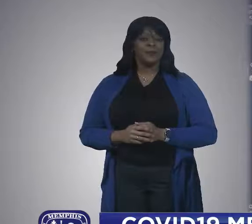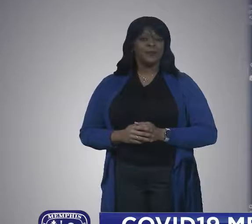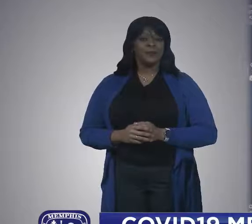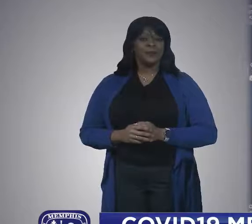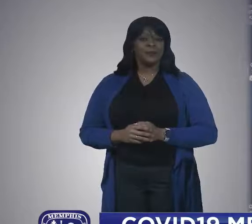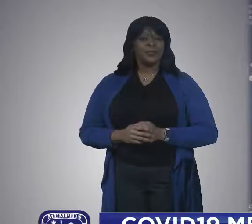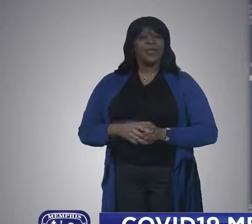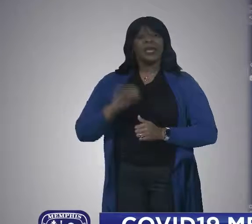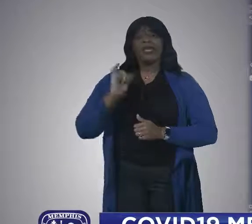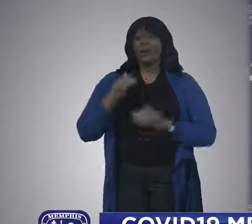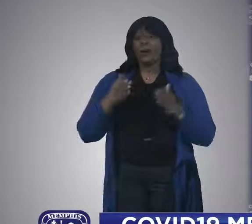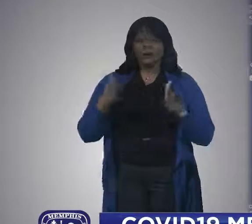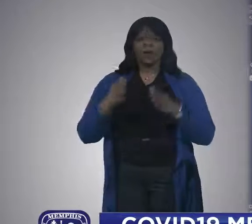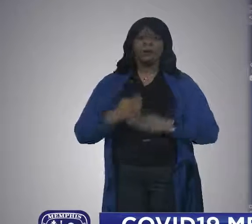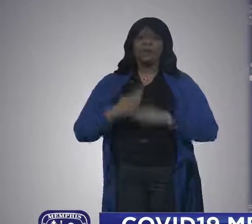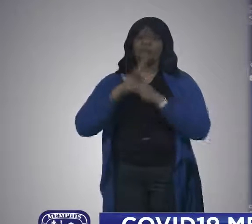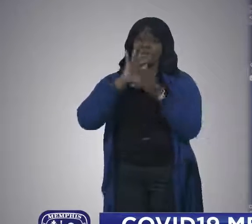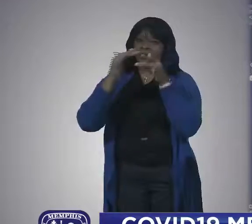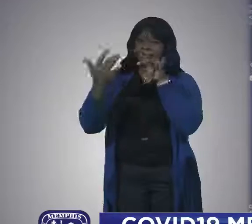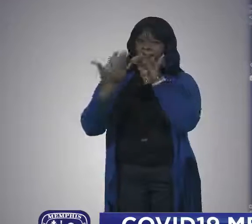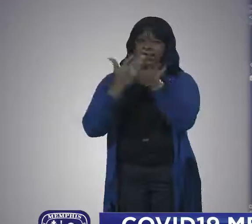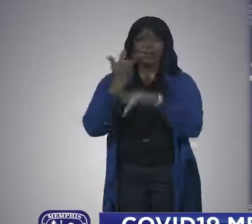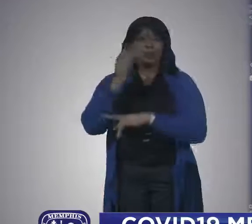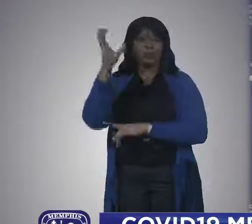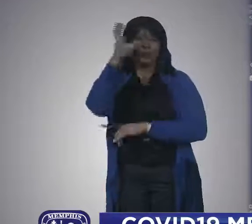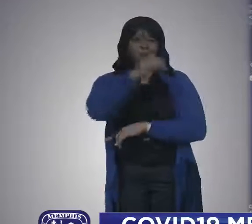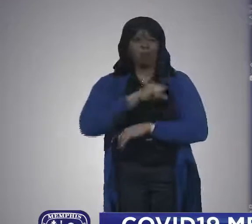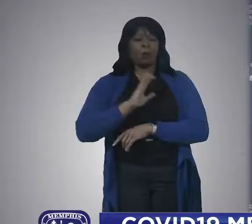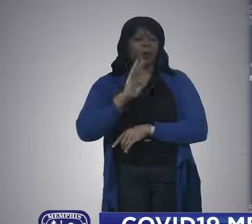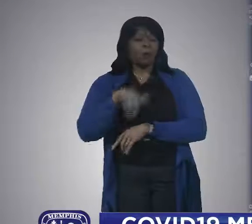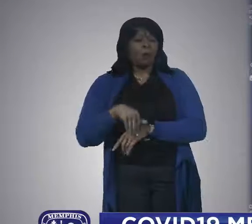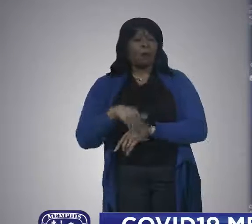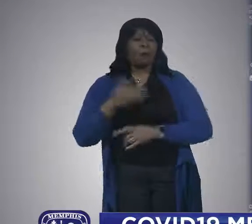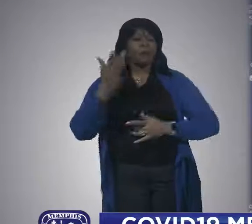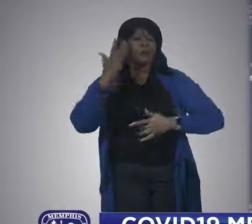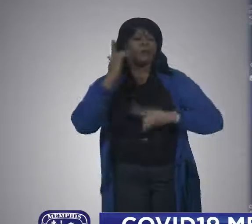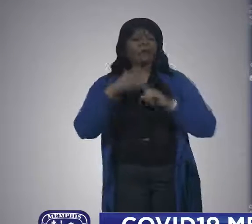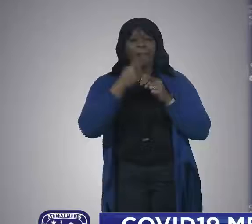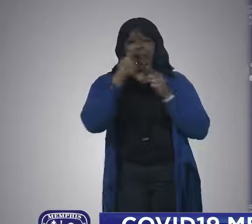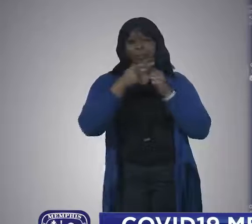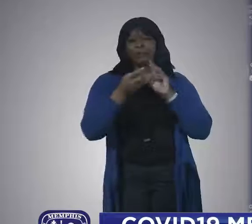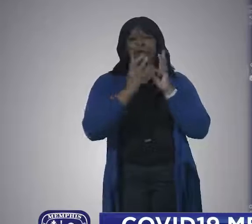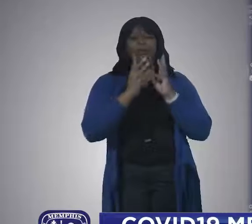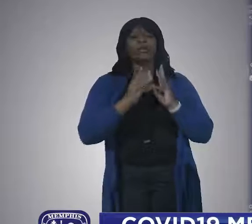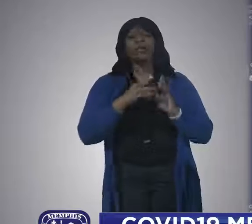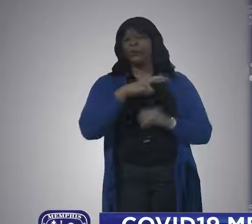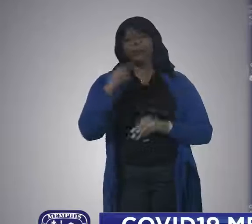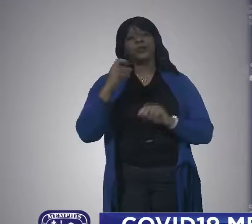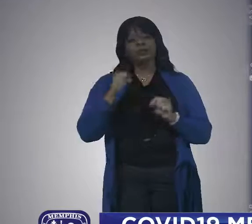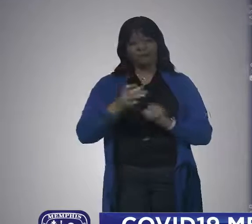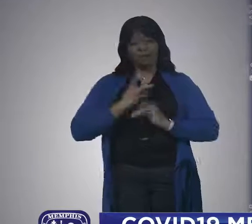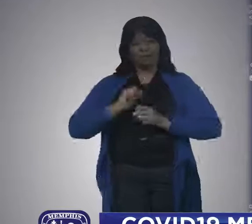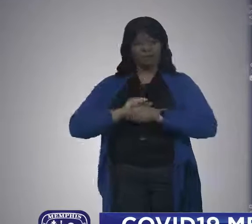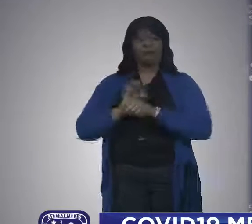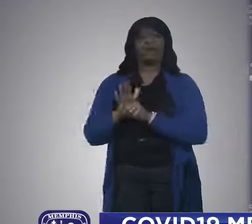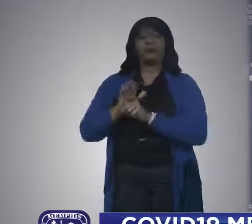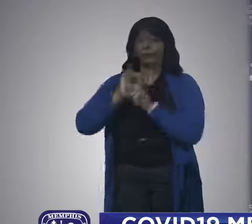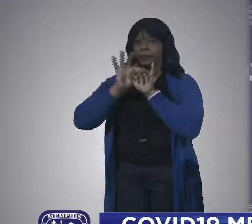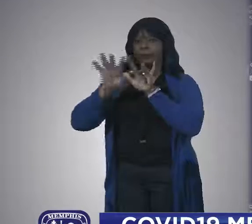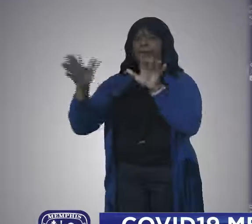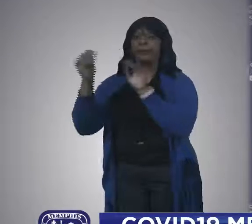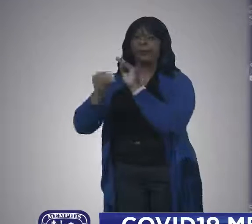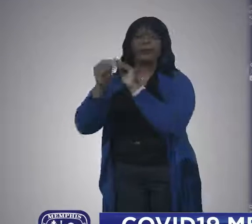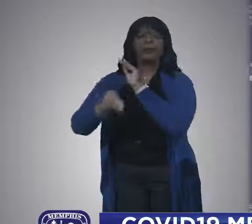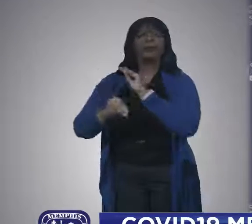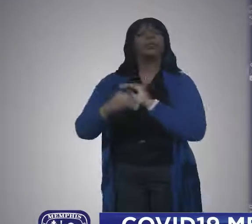And that way you could prevent the spread. If you're just assuming that you are sick from seasonal allergies, there's a risk that you could have COVID and be spreading that. So